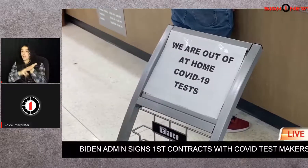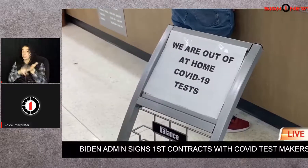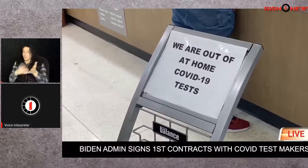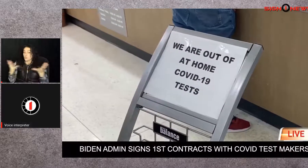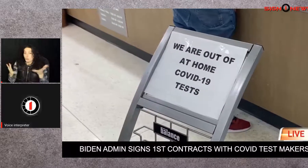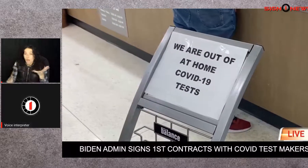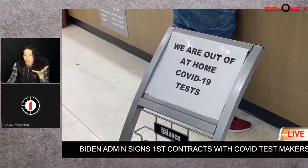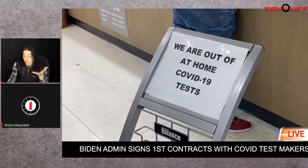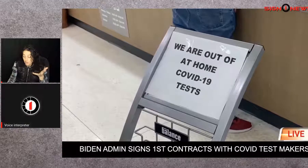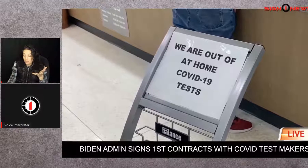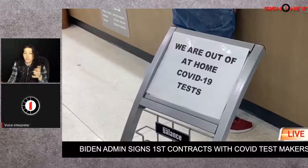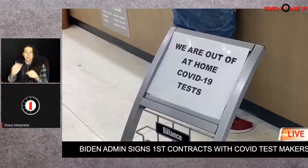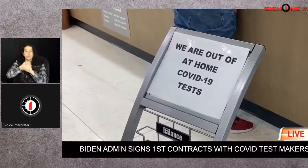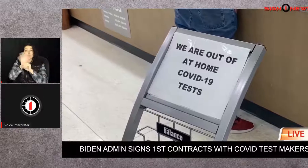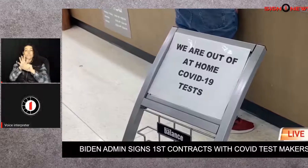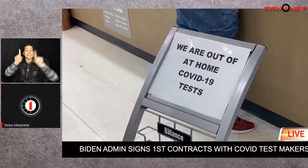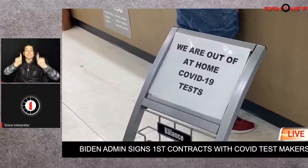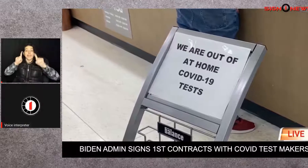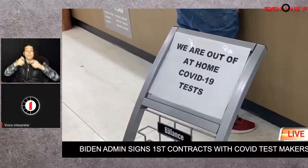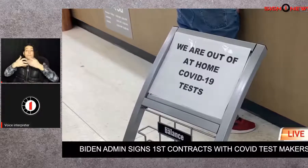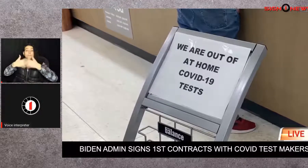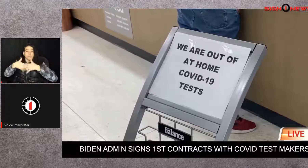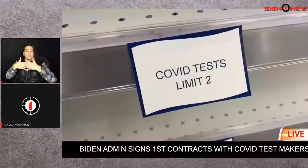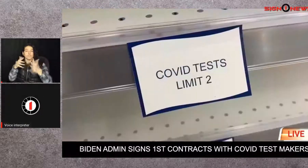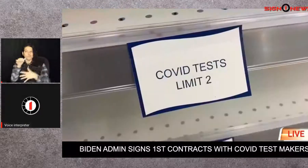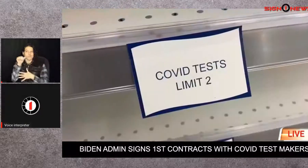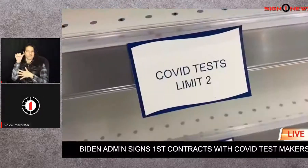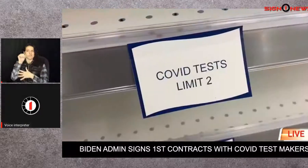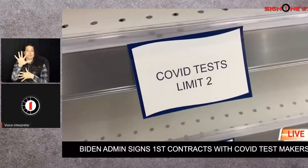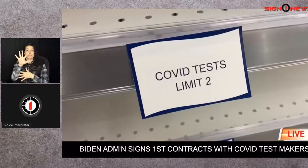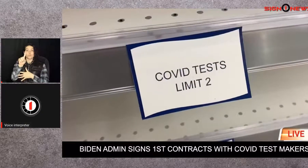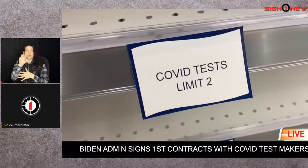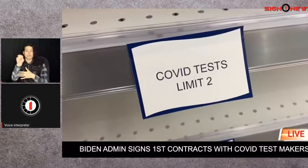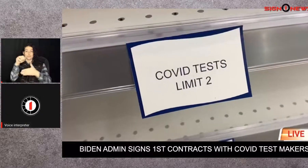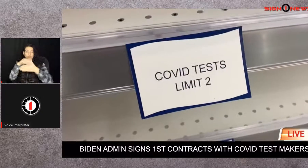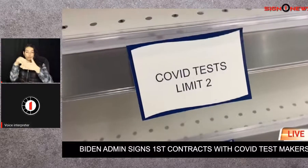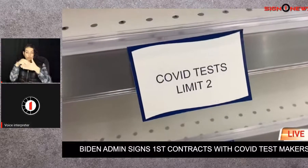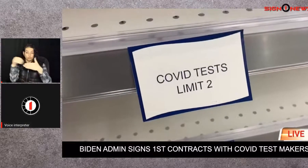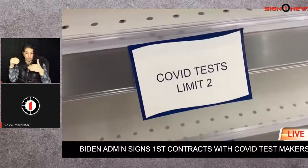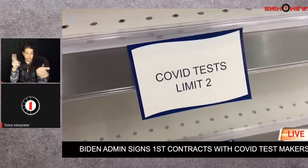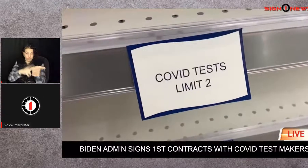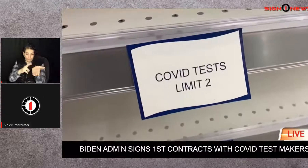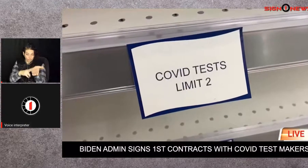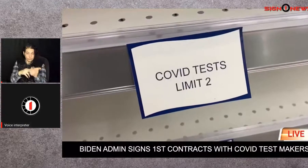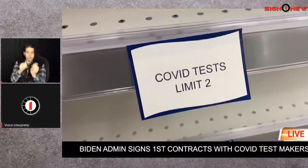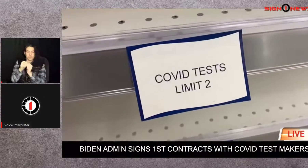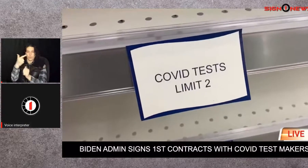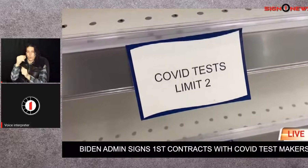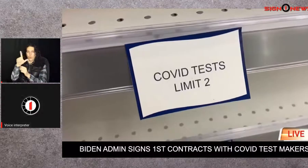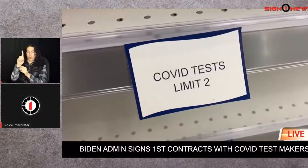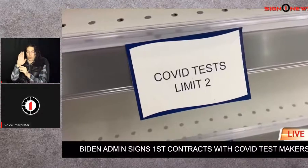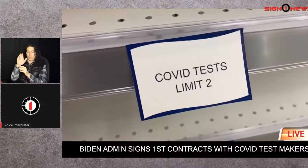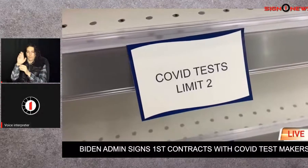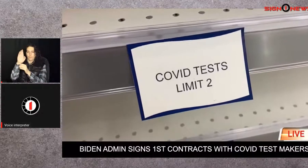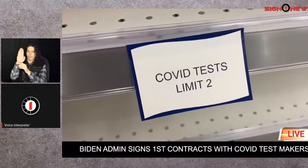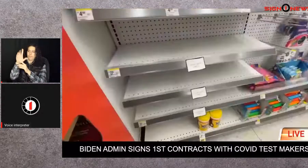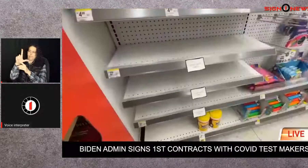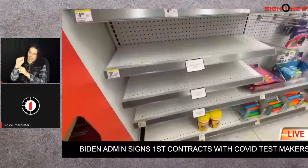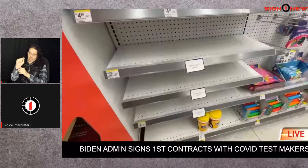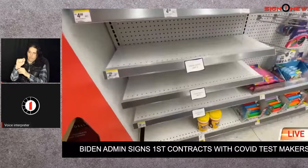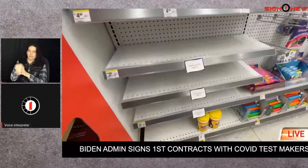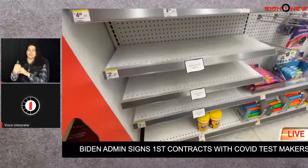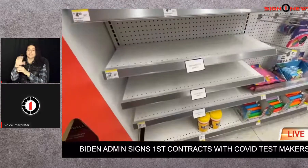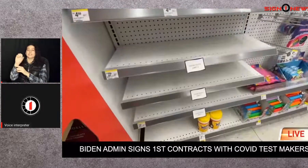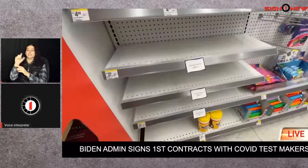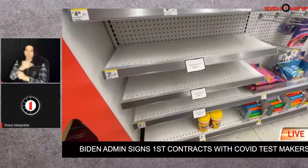The Biden administration signed its first contracts with COVID-19 test manufacturers Friday.